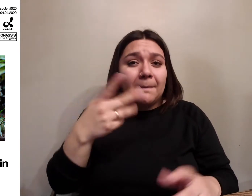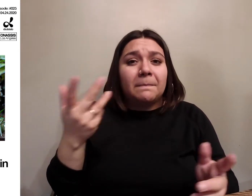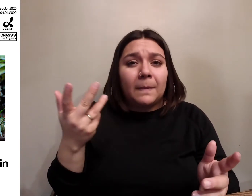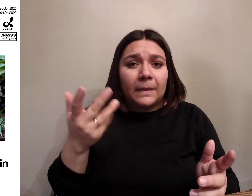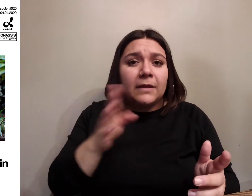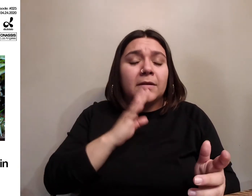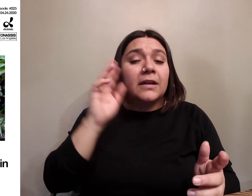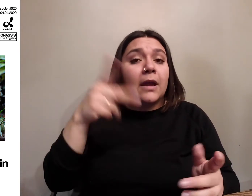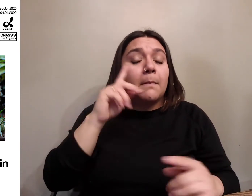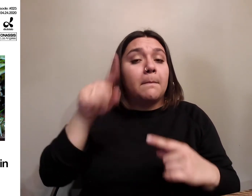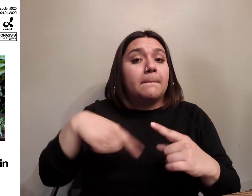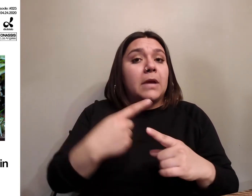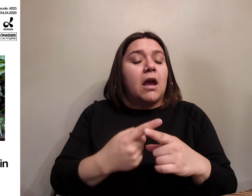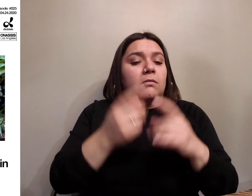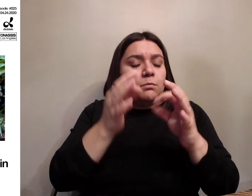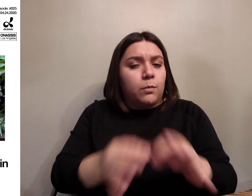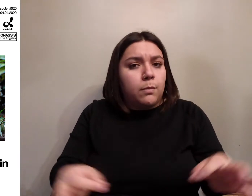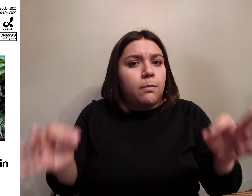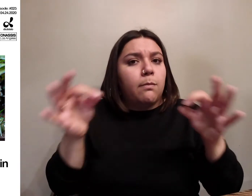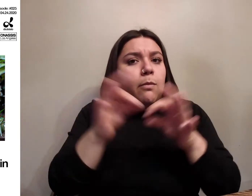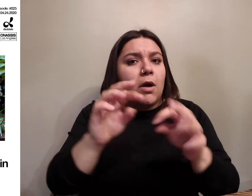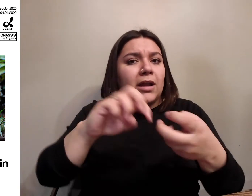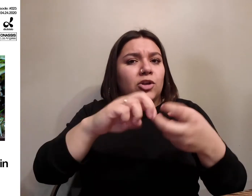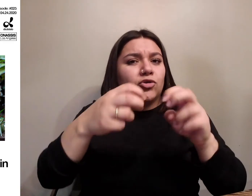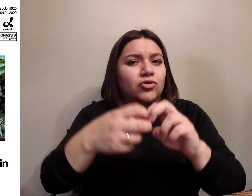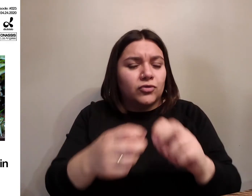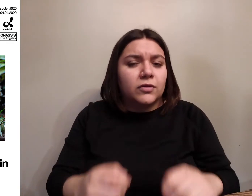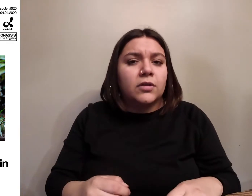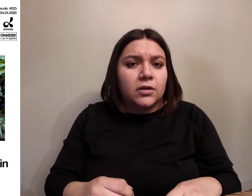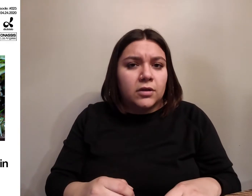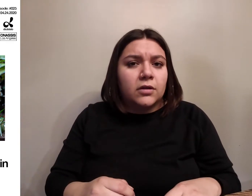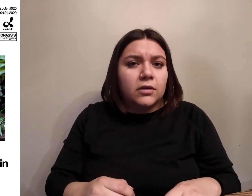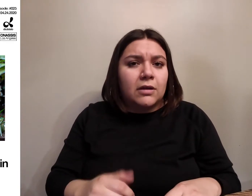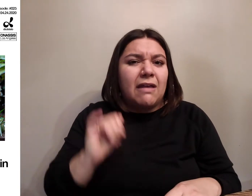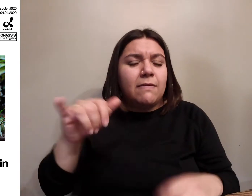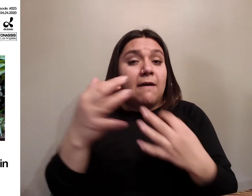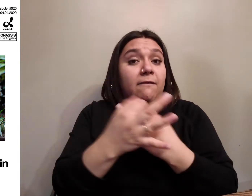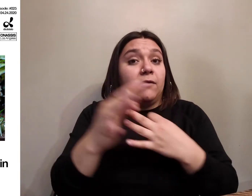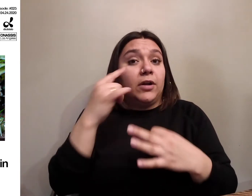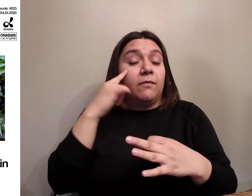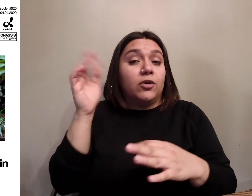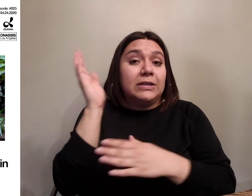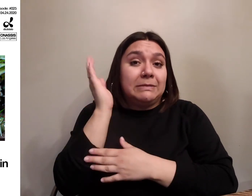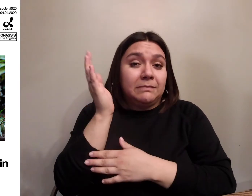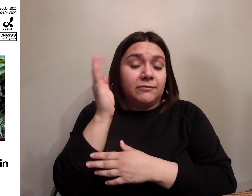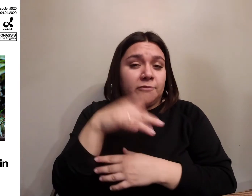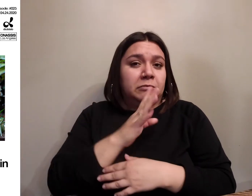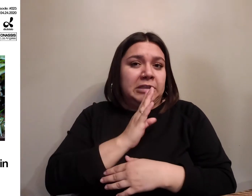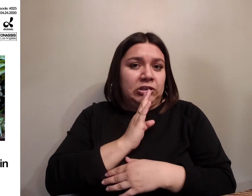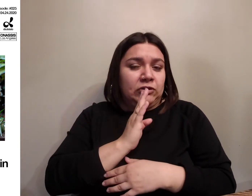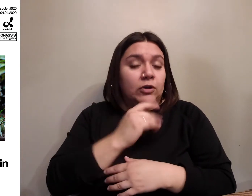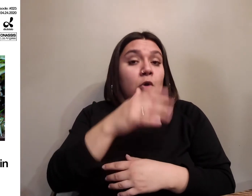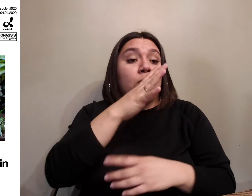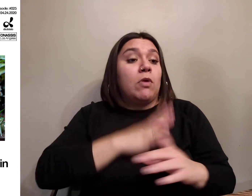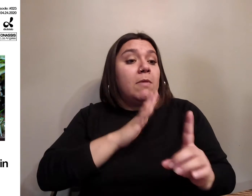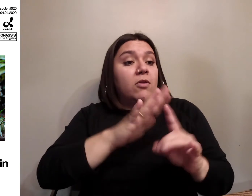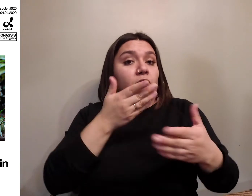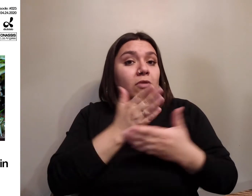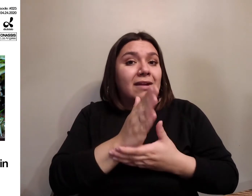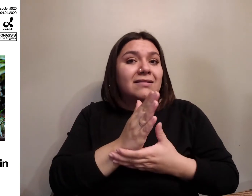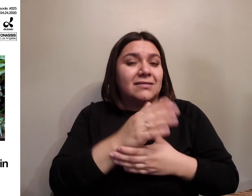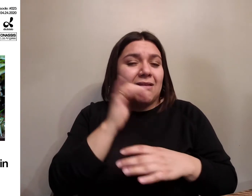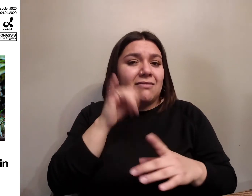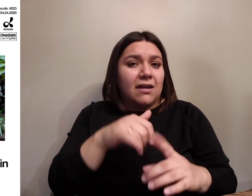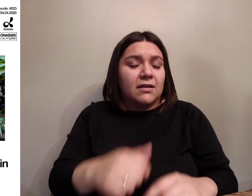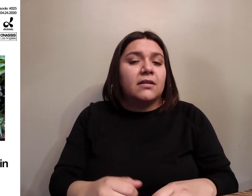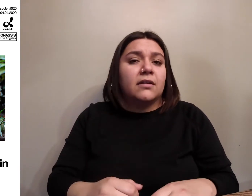politics, but I'm talking about speaking up about fundamental issues such as rule of law, freedom of speech, human